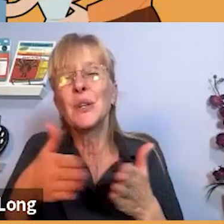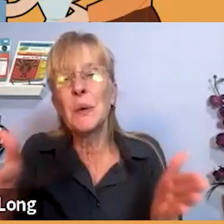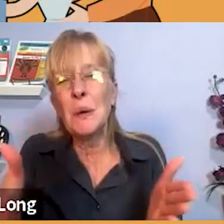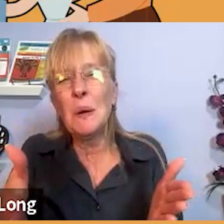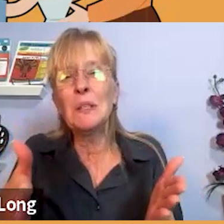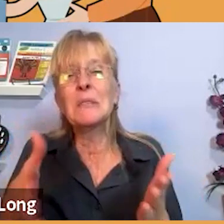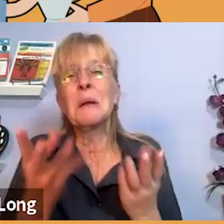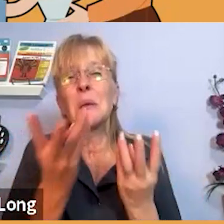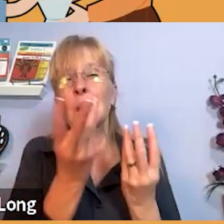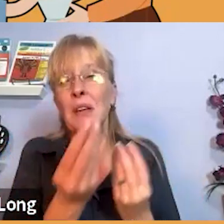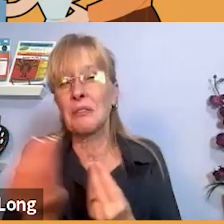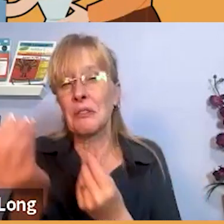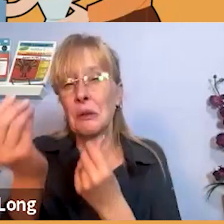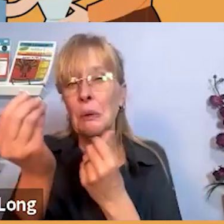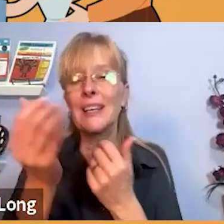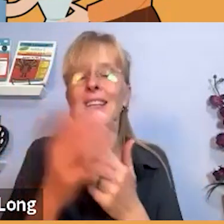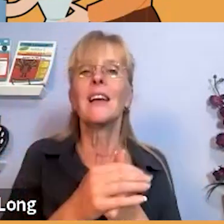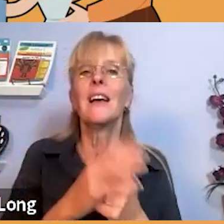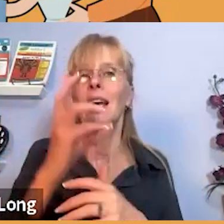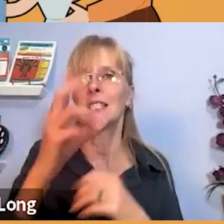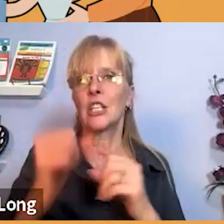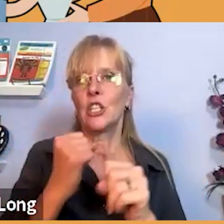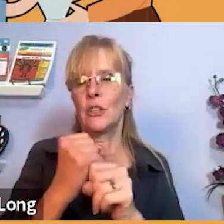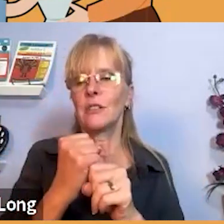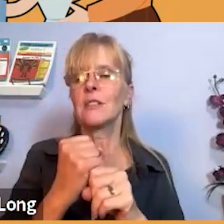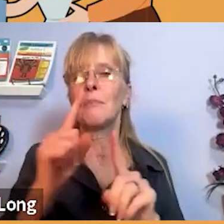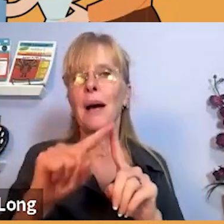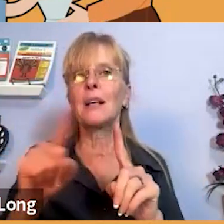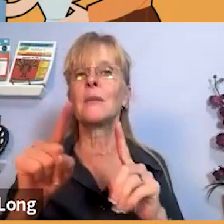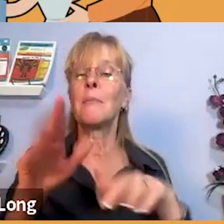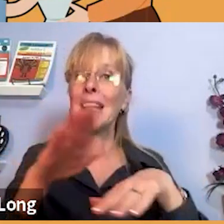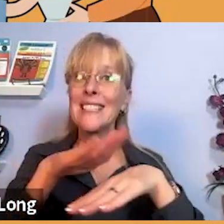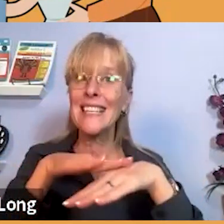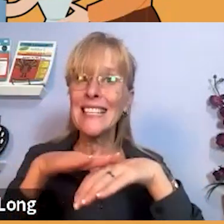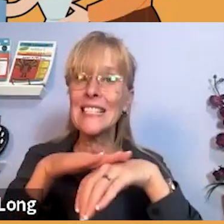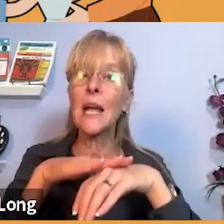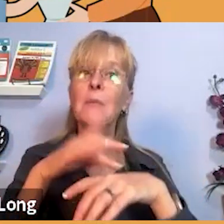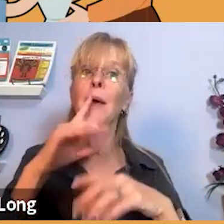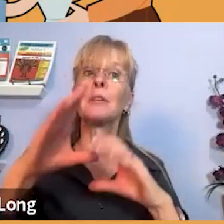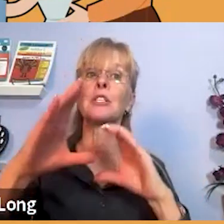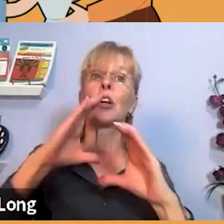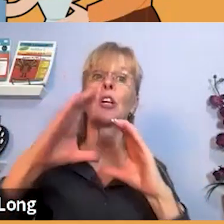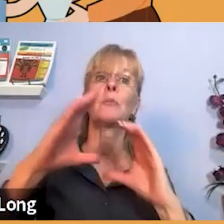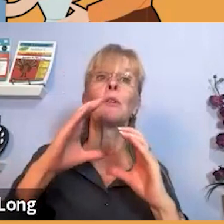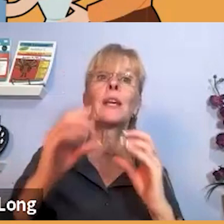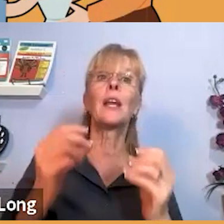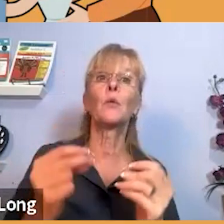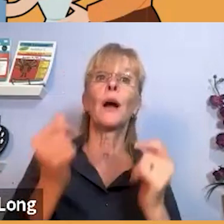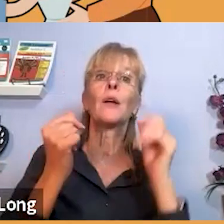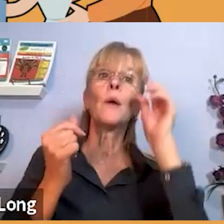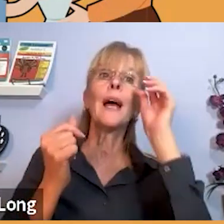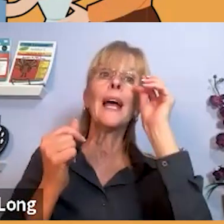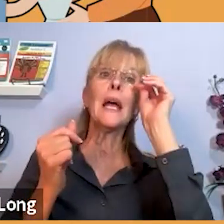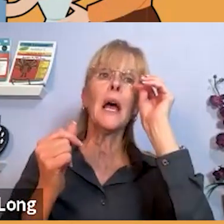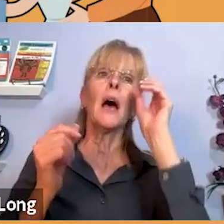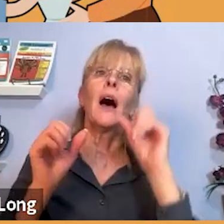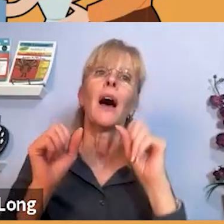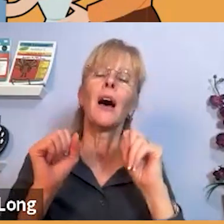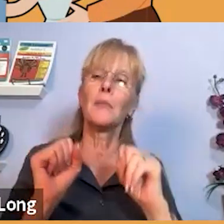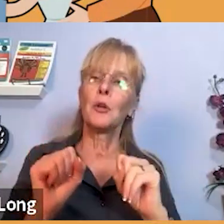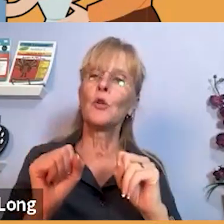in general, to be really fluent, 6 years, but basics and to be able to start communicating right